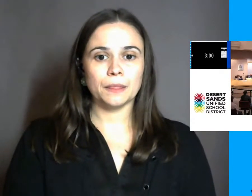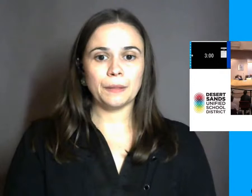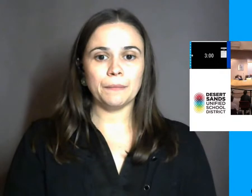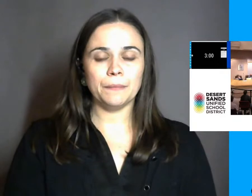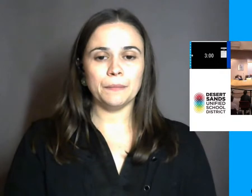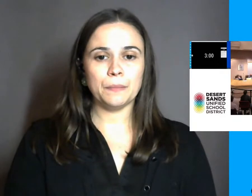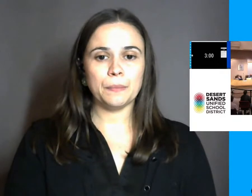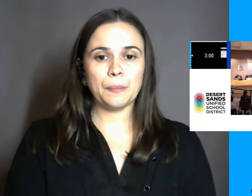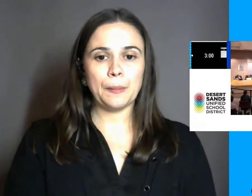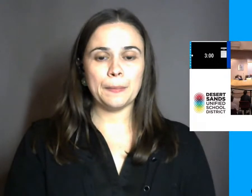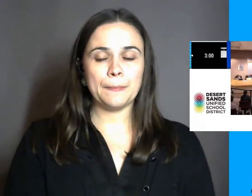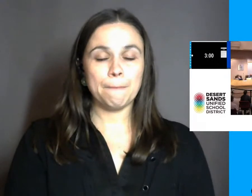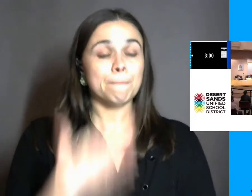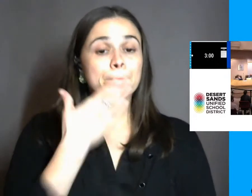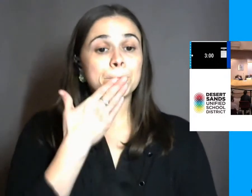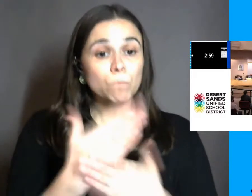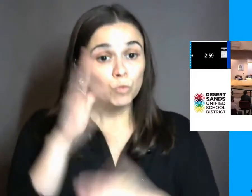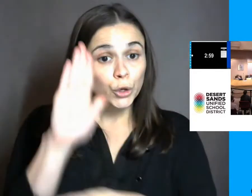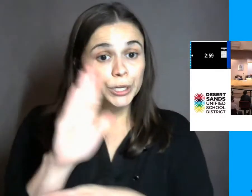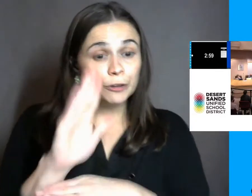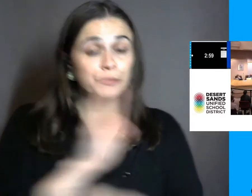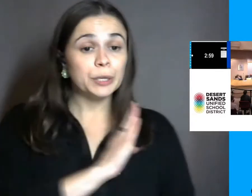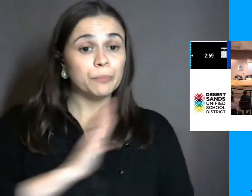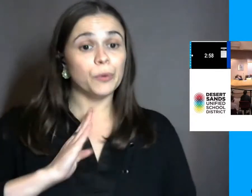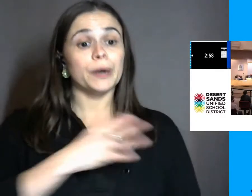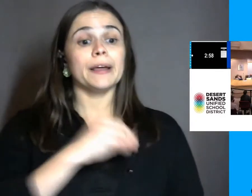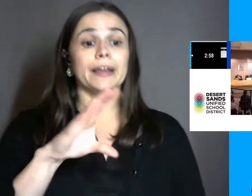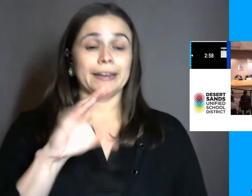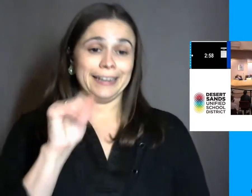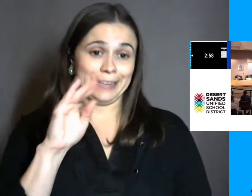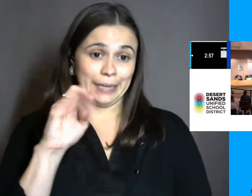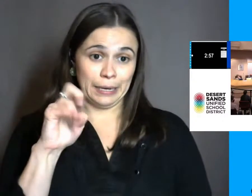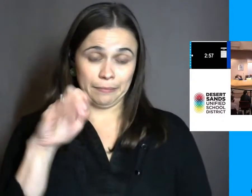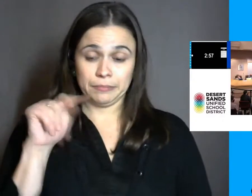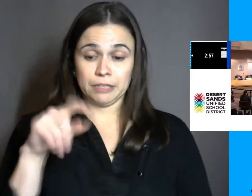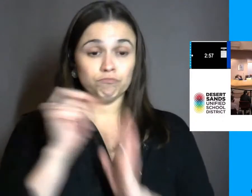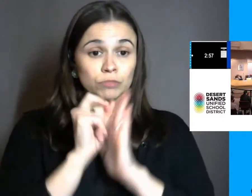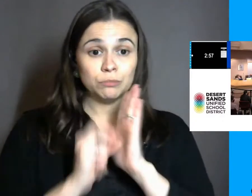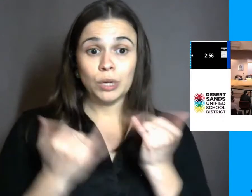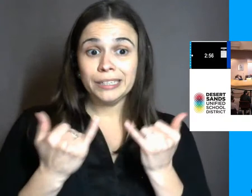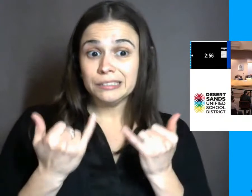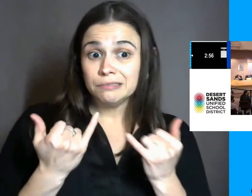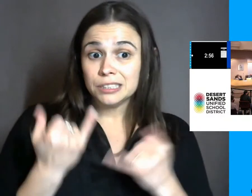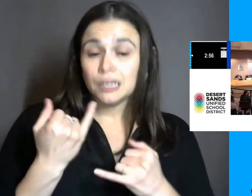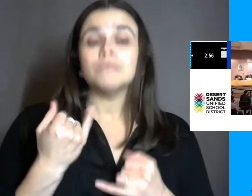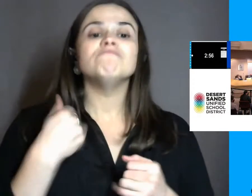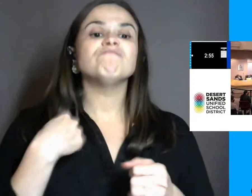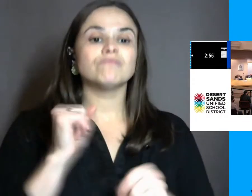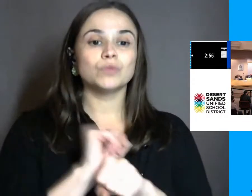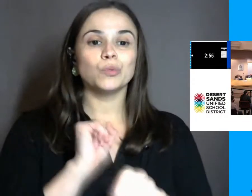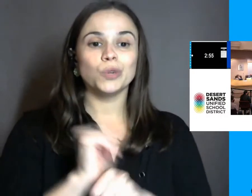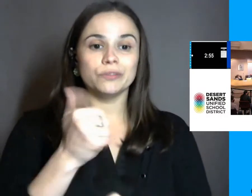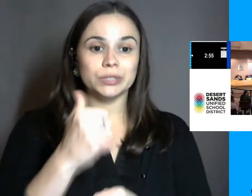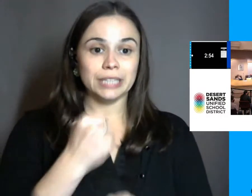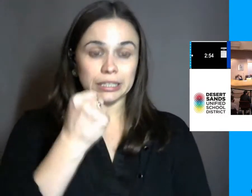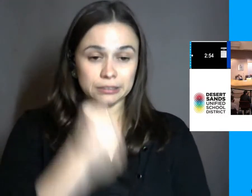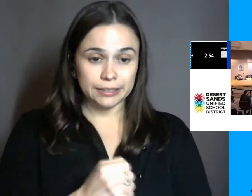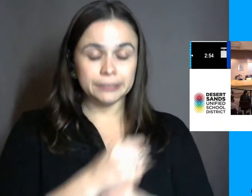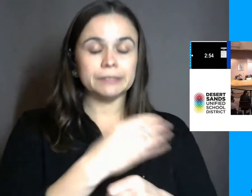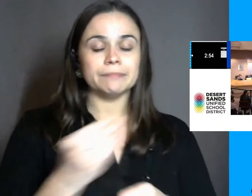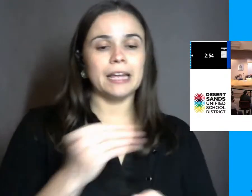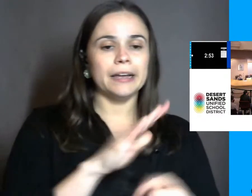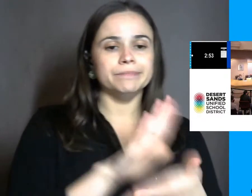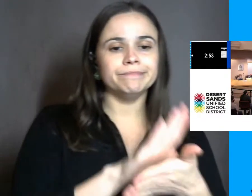Good evening, board and cabinet members. I'm writing today as a 10-year-plus employee and a site representative of